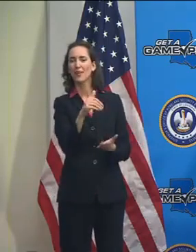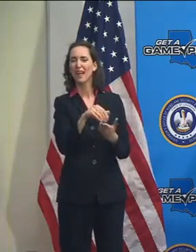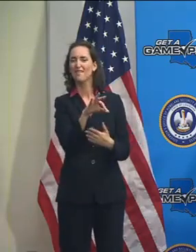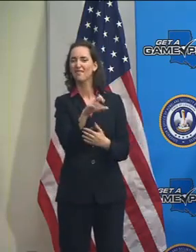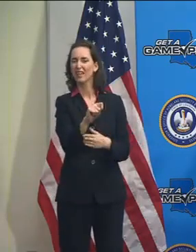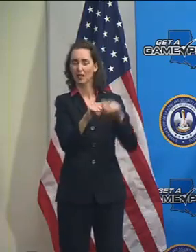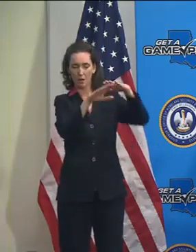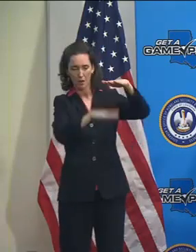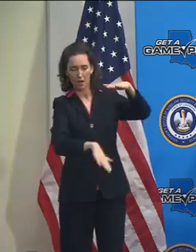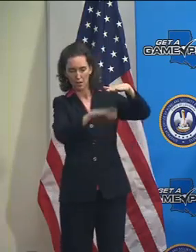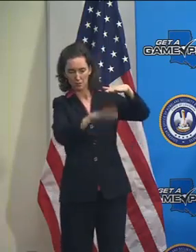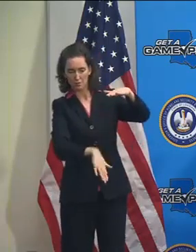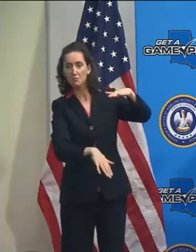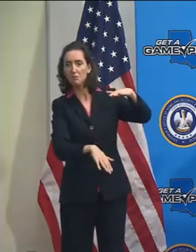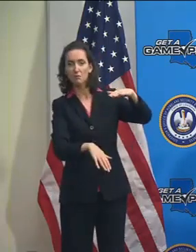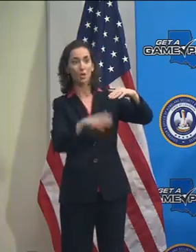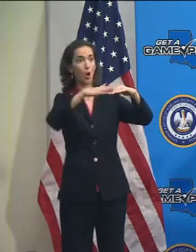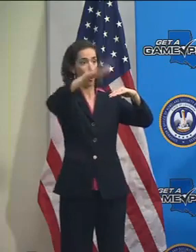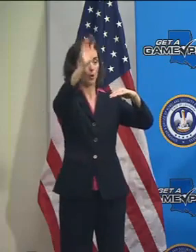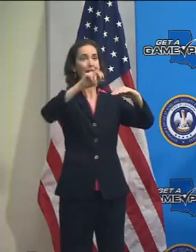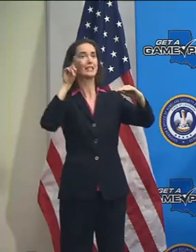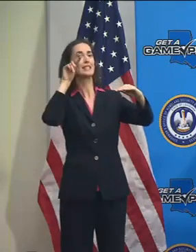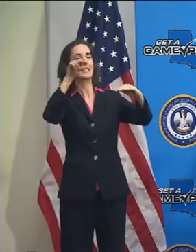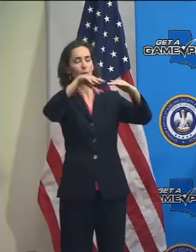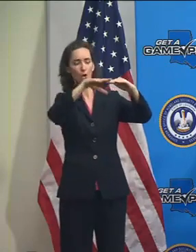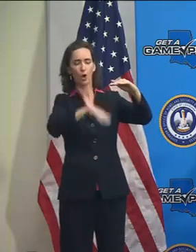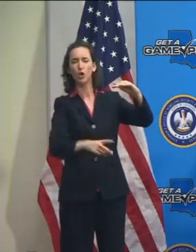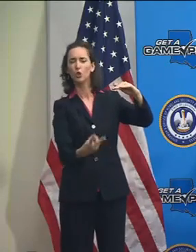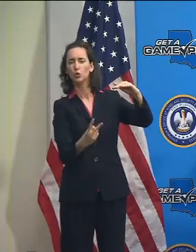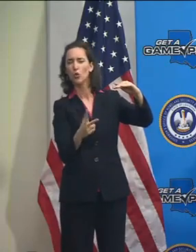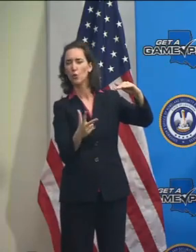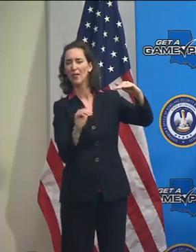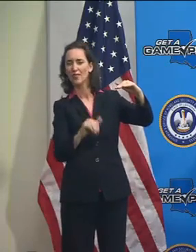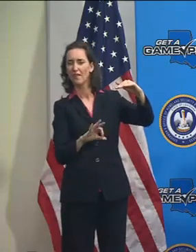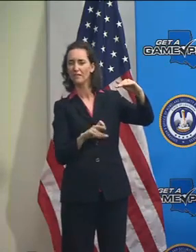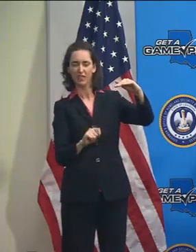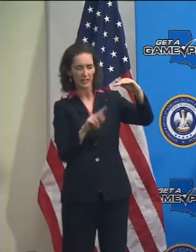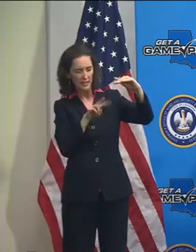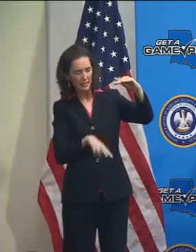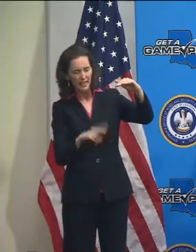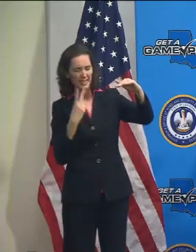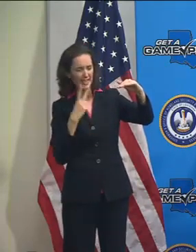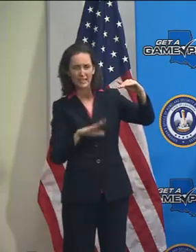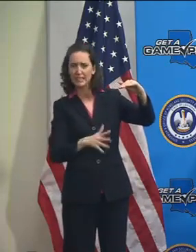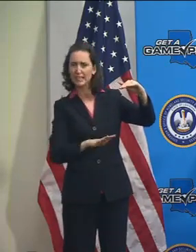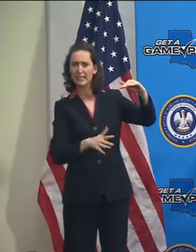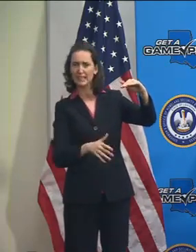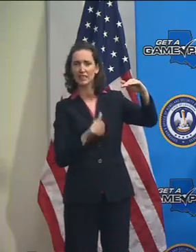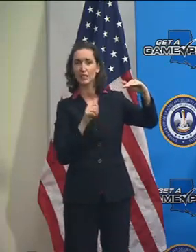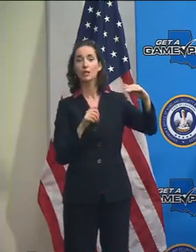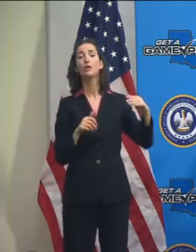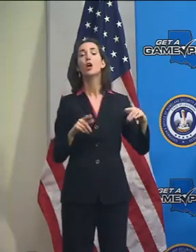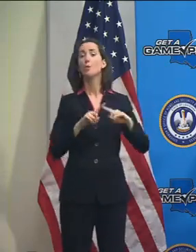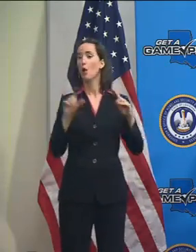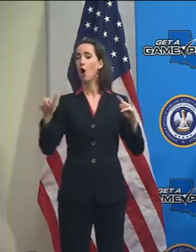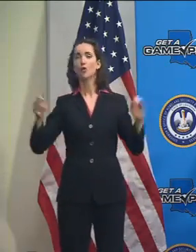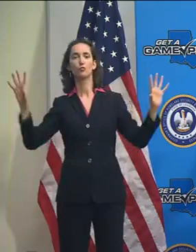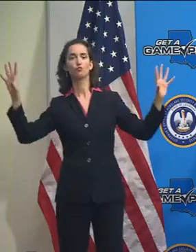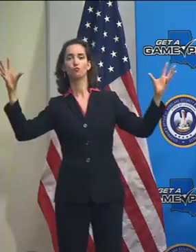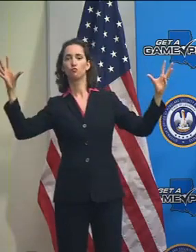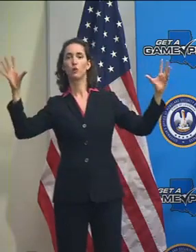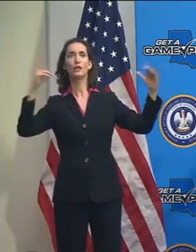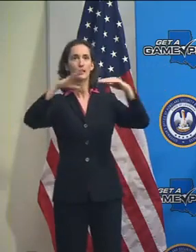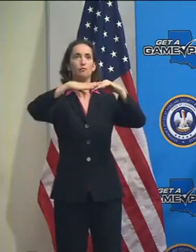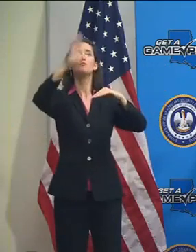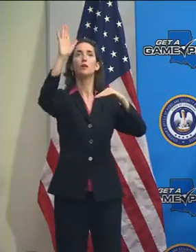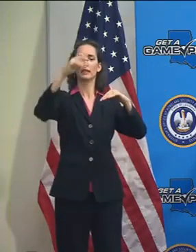feet of the atmosphere. We'll be able to see everything above that using all the surrounding radars that the Weather Service has right now in